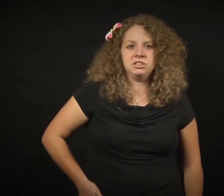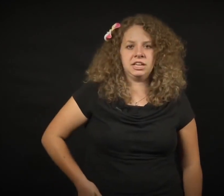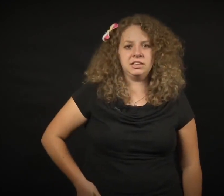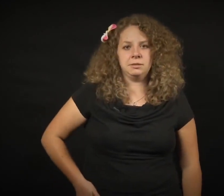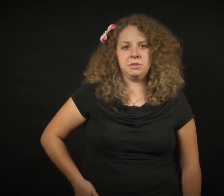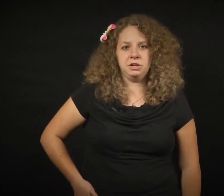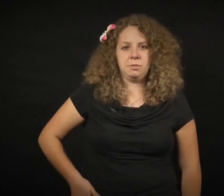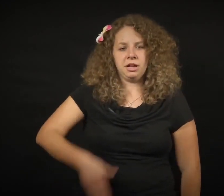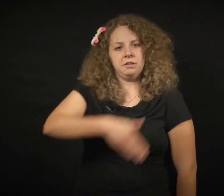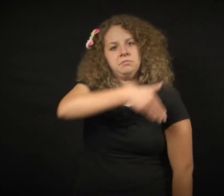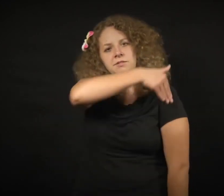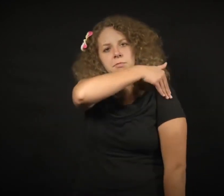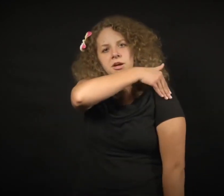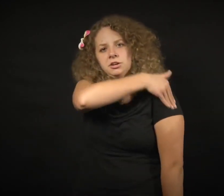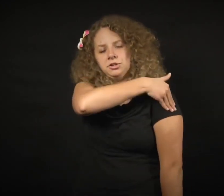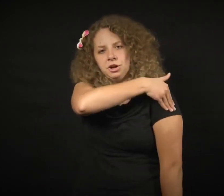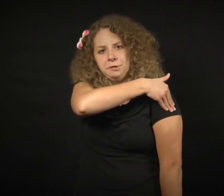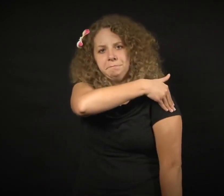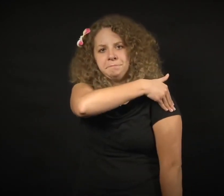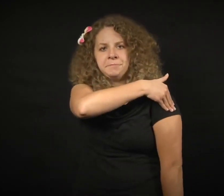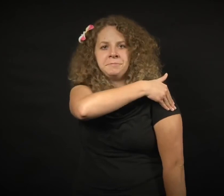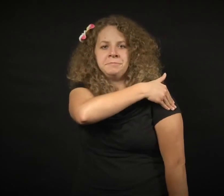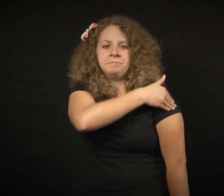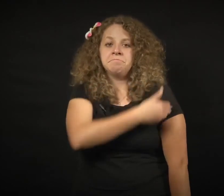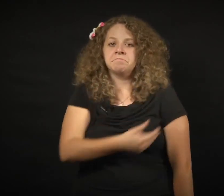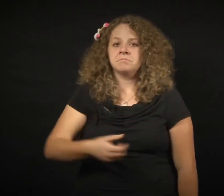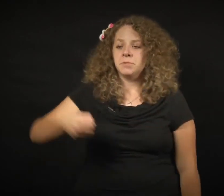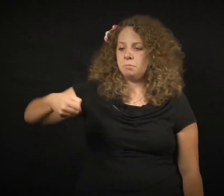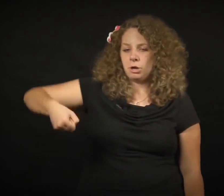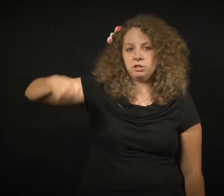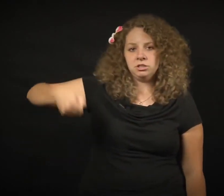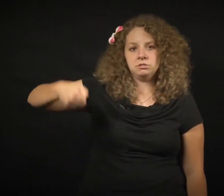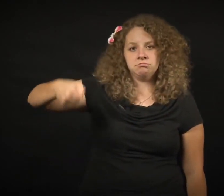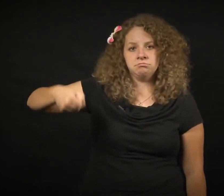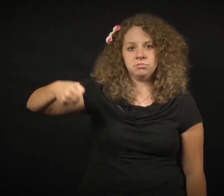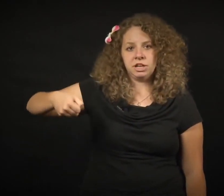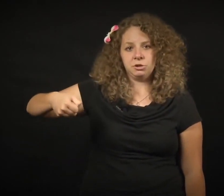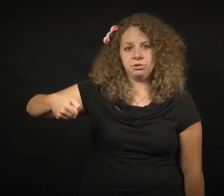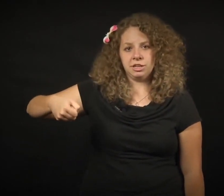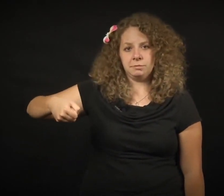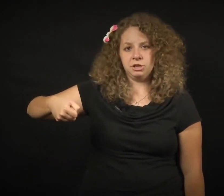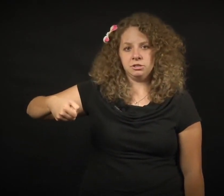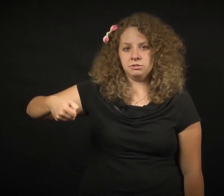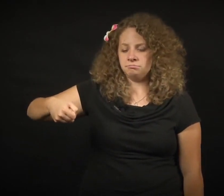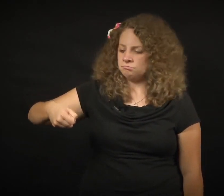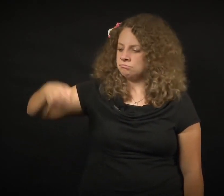sticking something in your pocket. A pocket on the arm. Purse, like you're holding a purse.